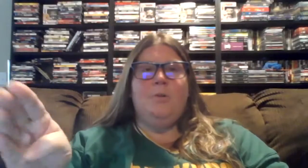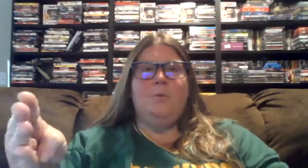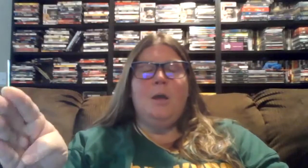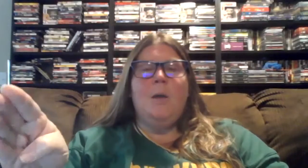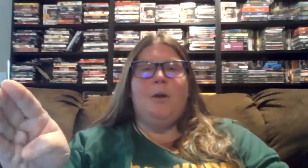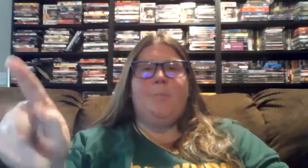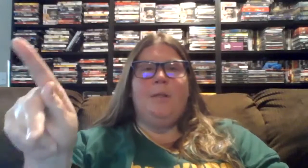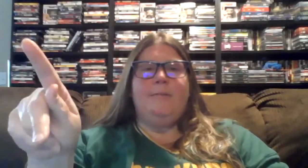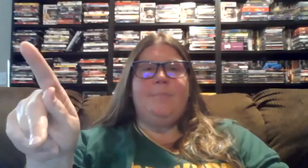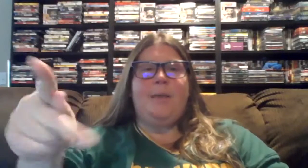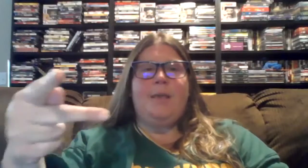Blue. Purple is the P.